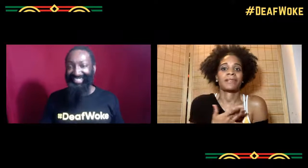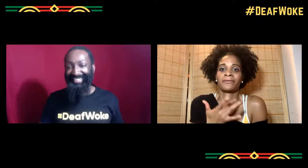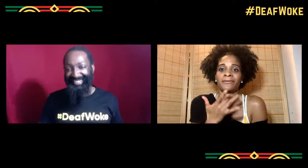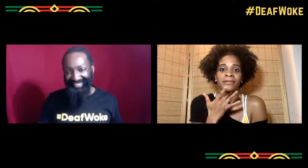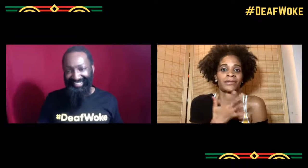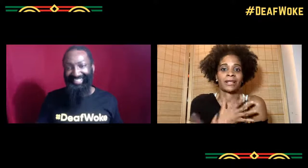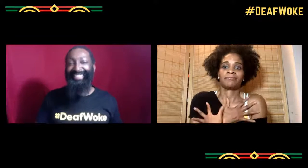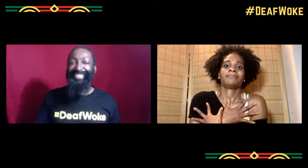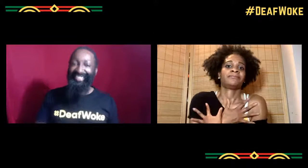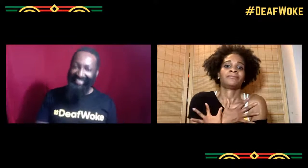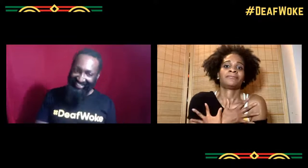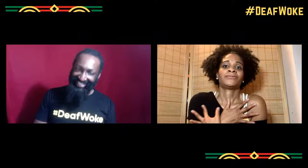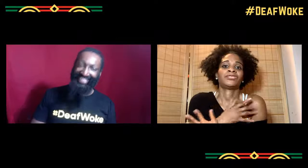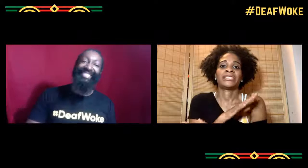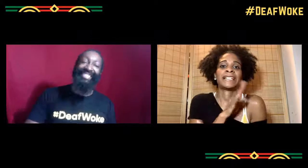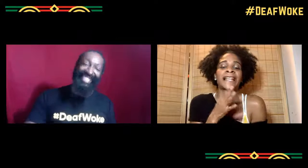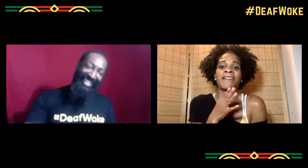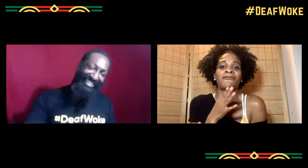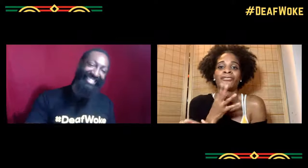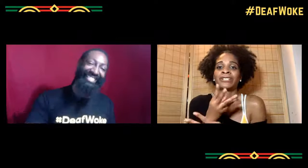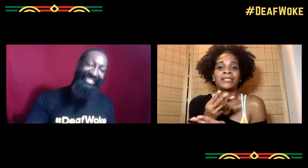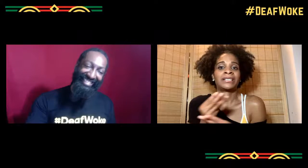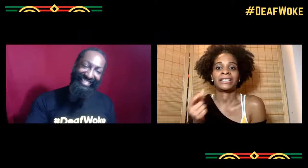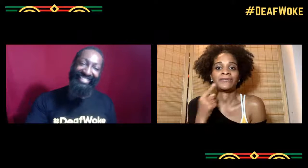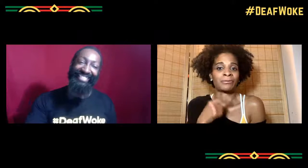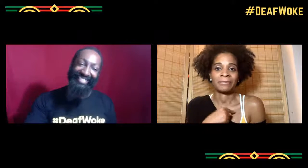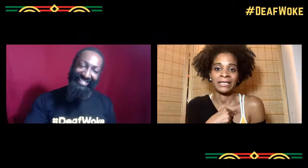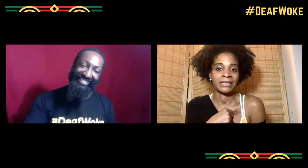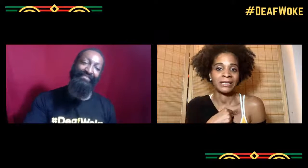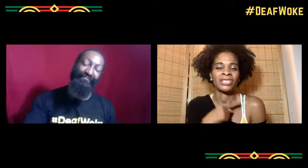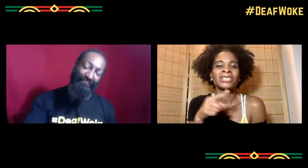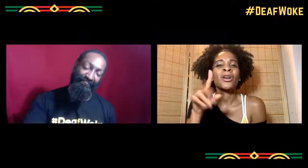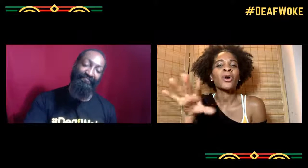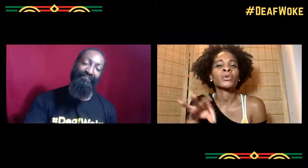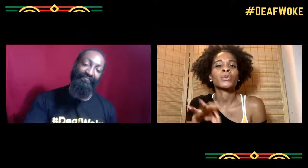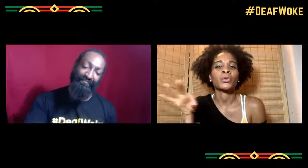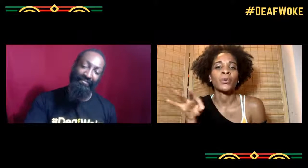I mean, always. Just come on now.